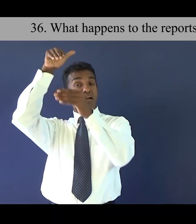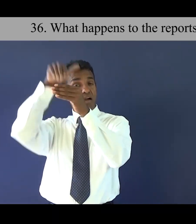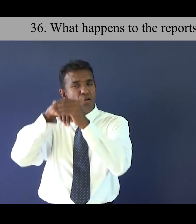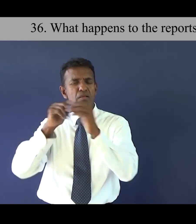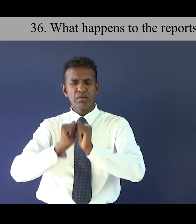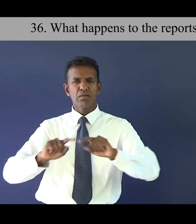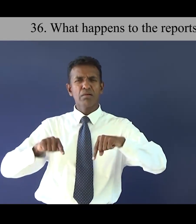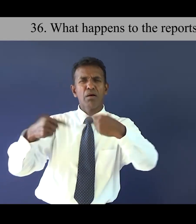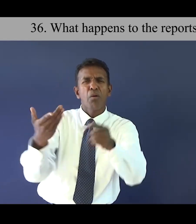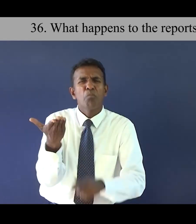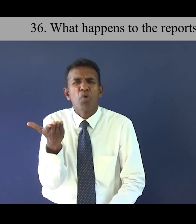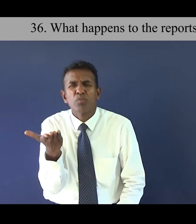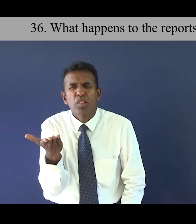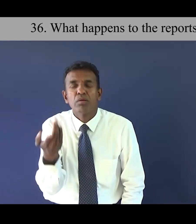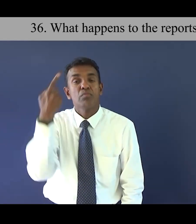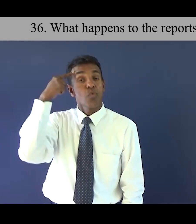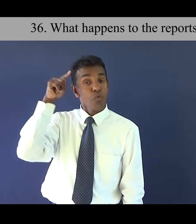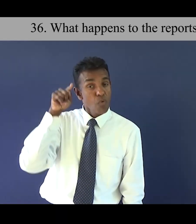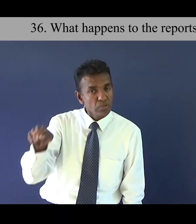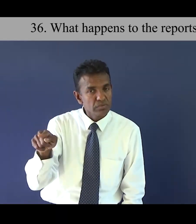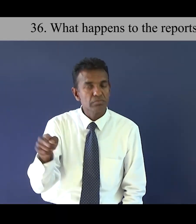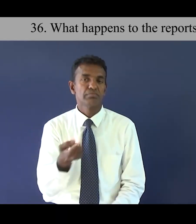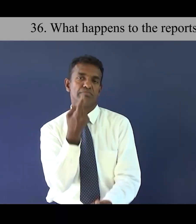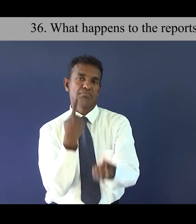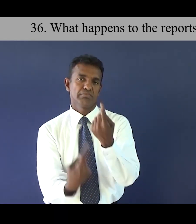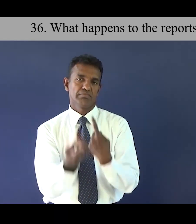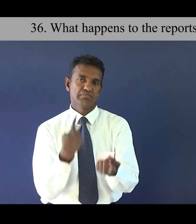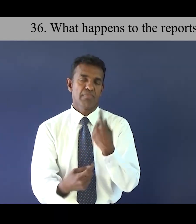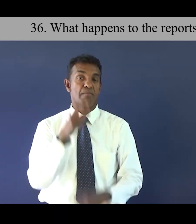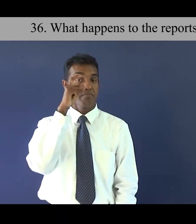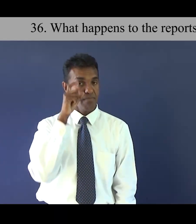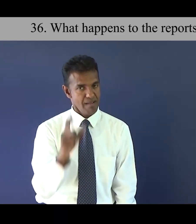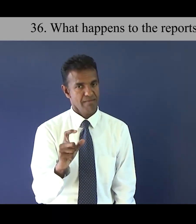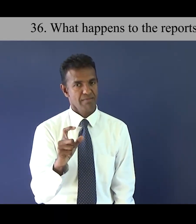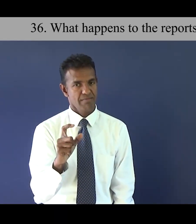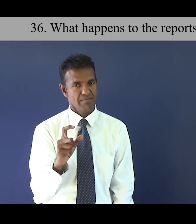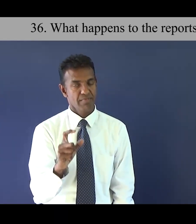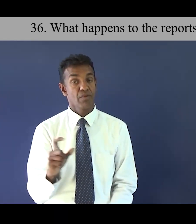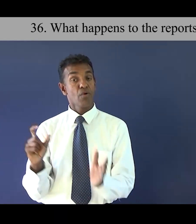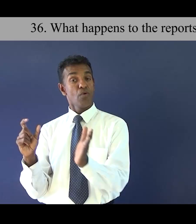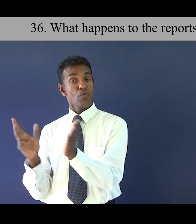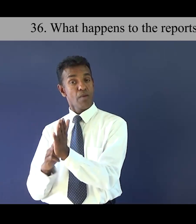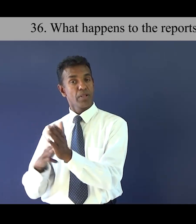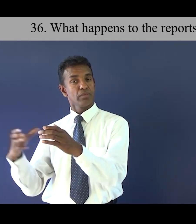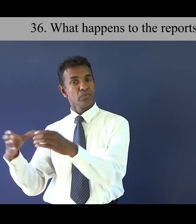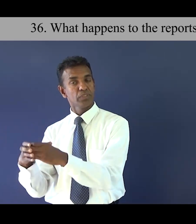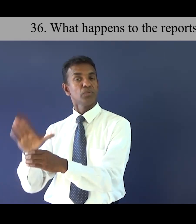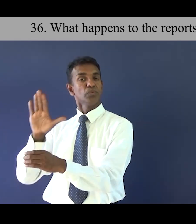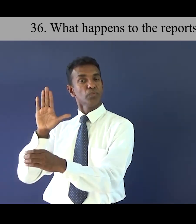Three months, if the report is very late, the committee can warn the country that in 3